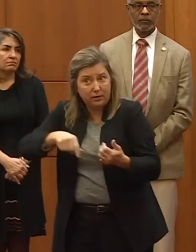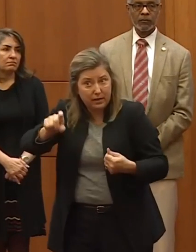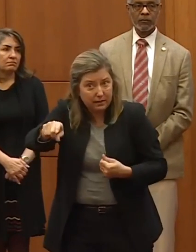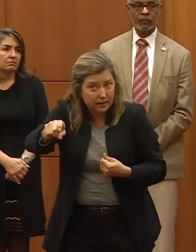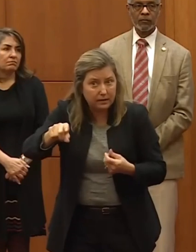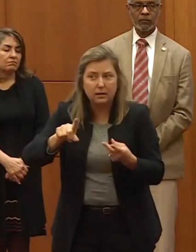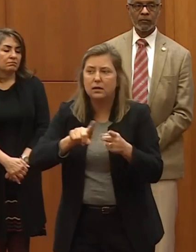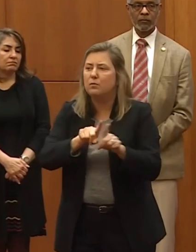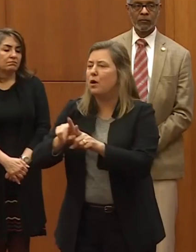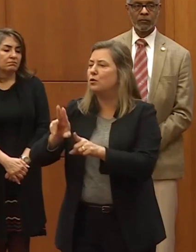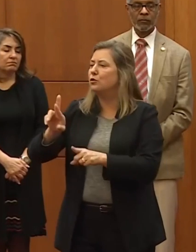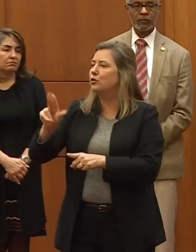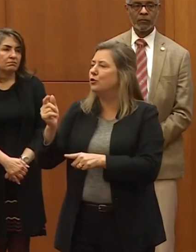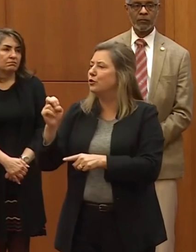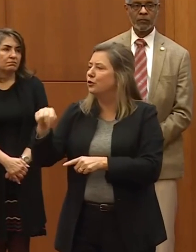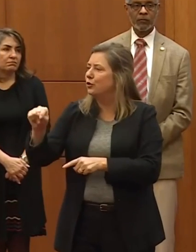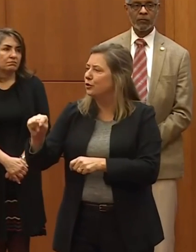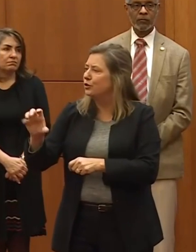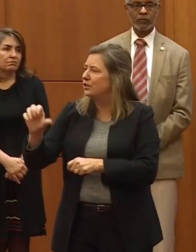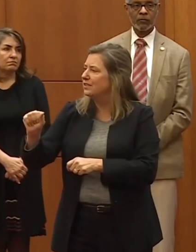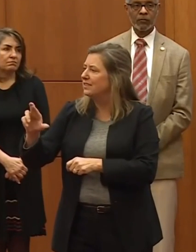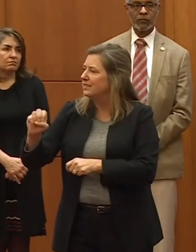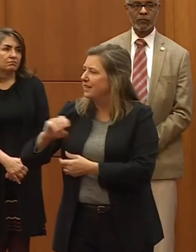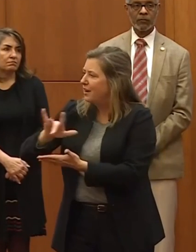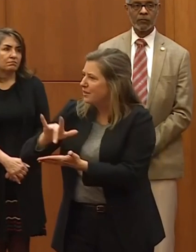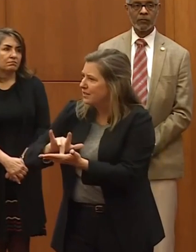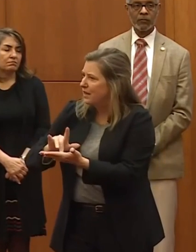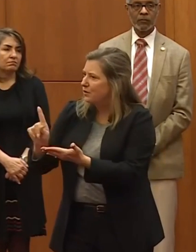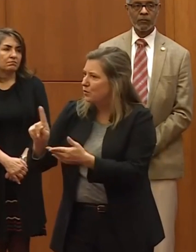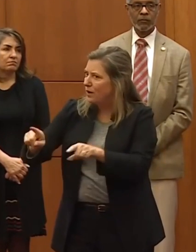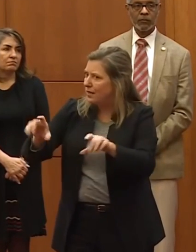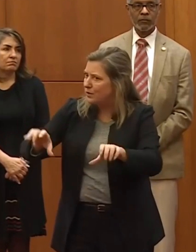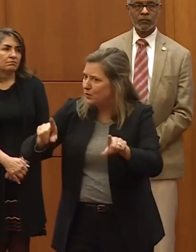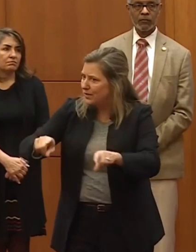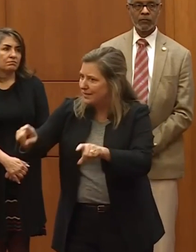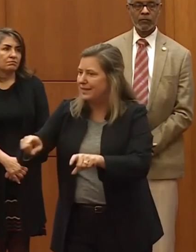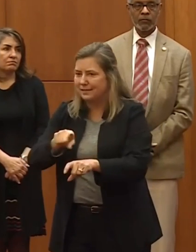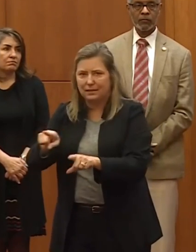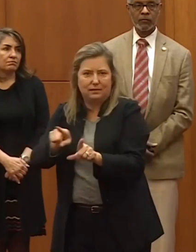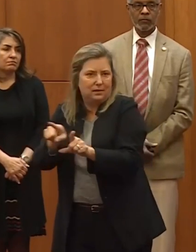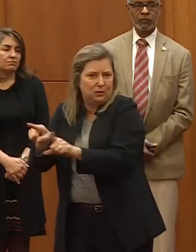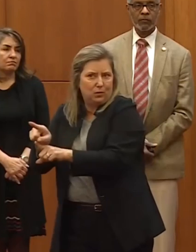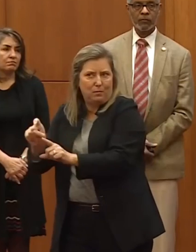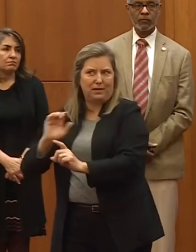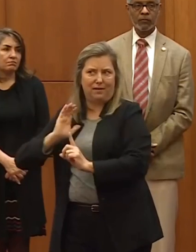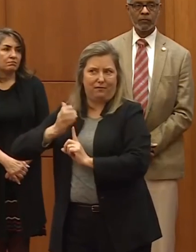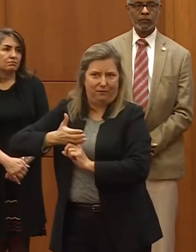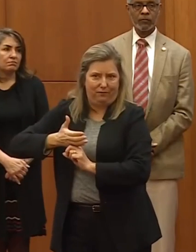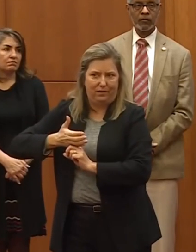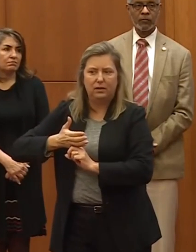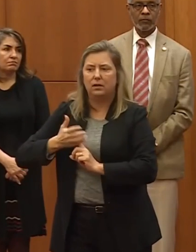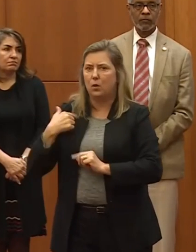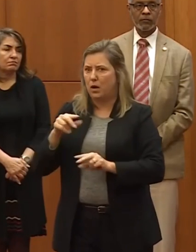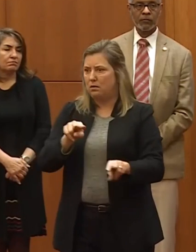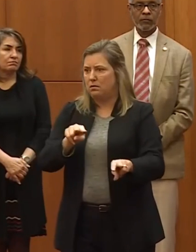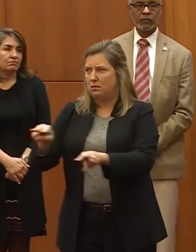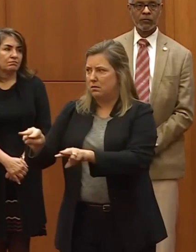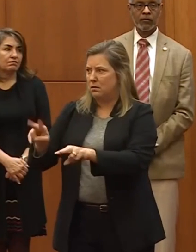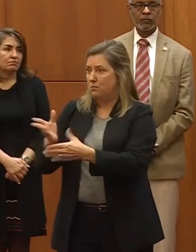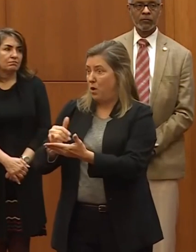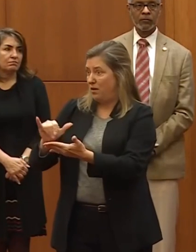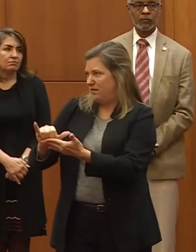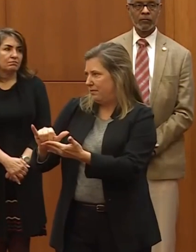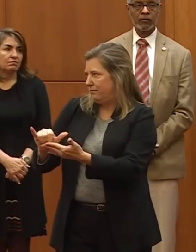care centers, where we're doing testing and the like. So we are actually monitoring that as part of